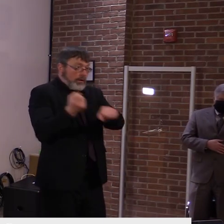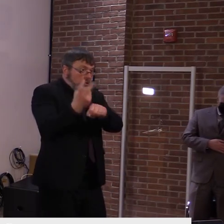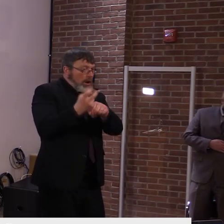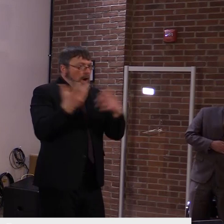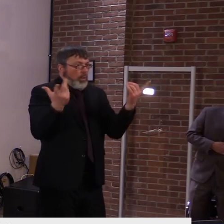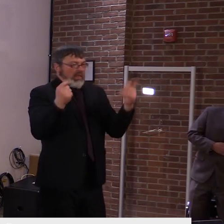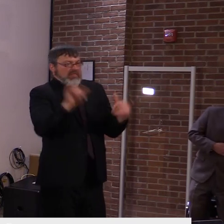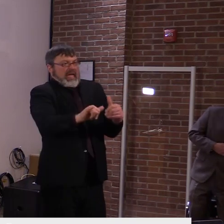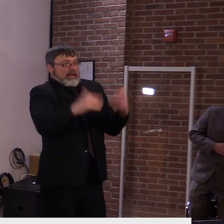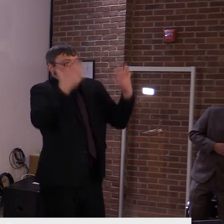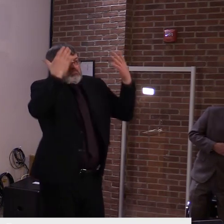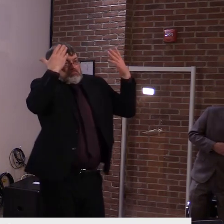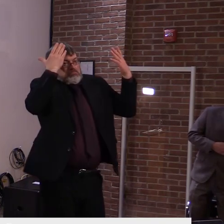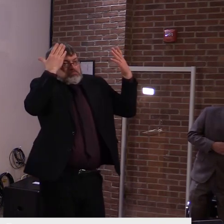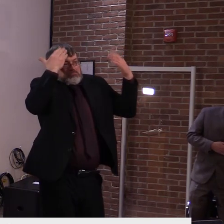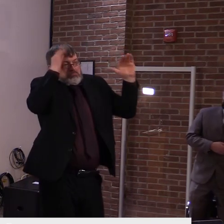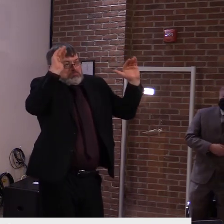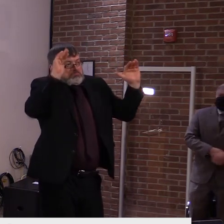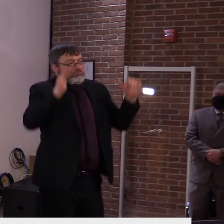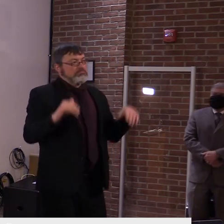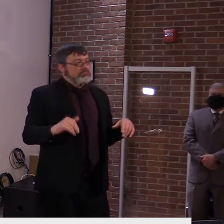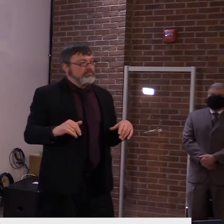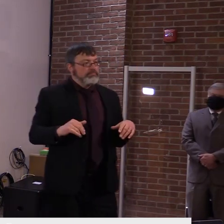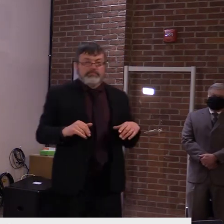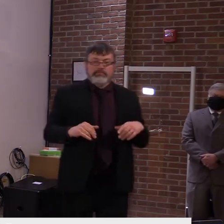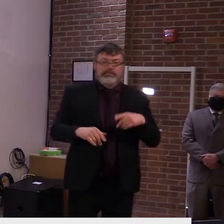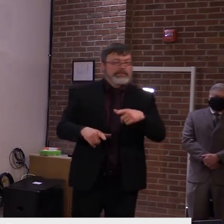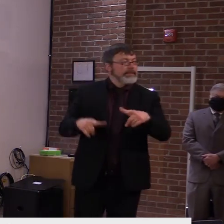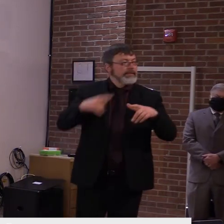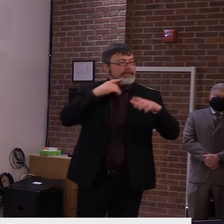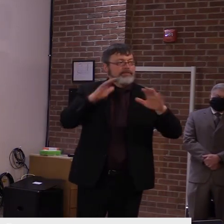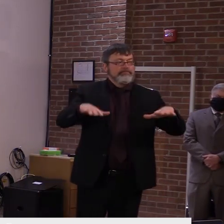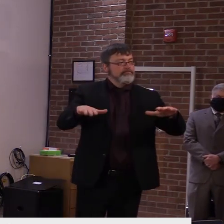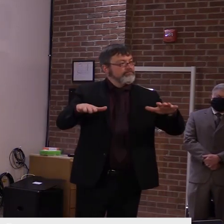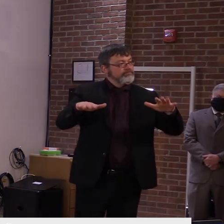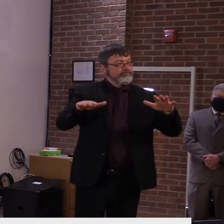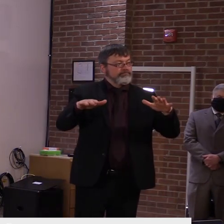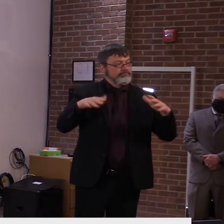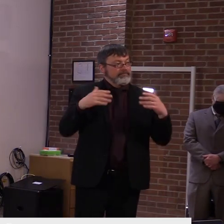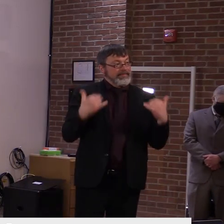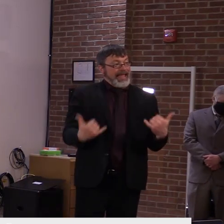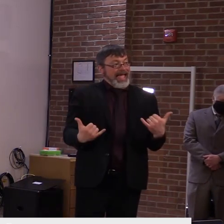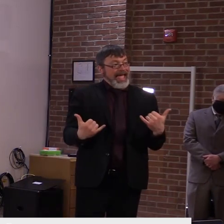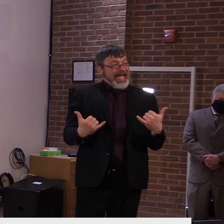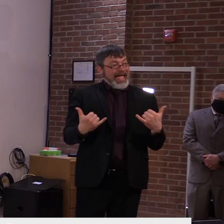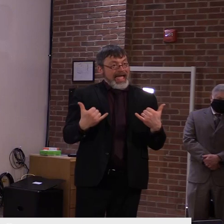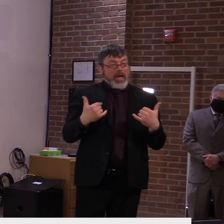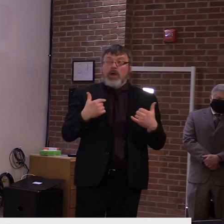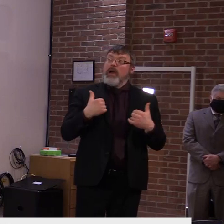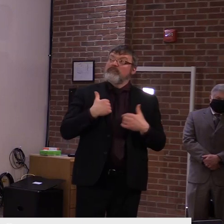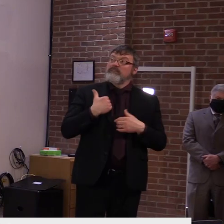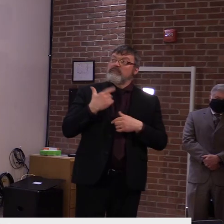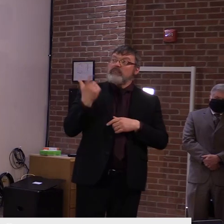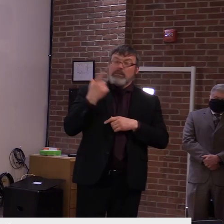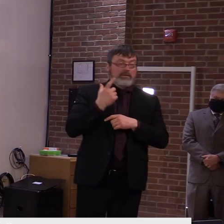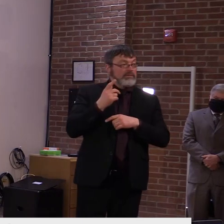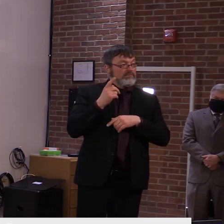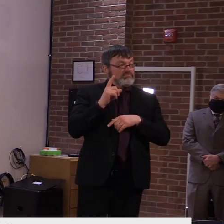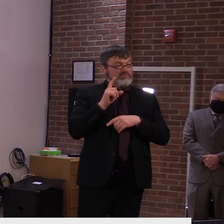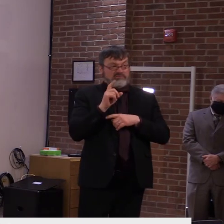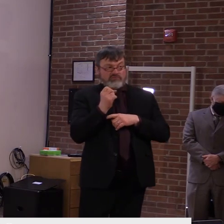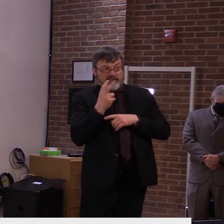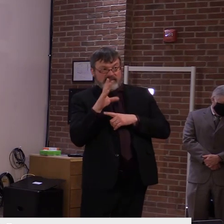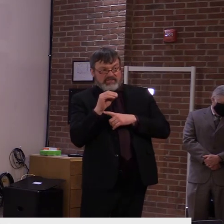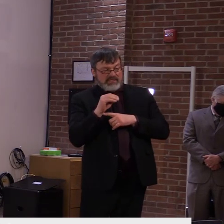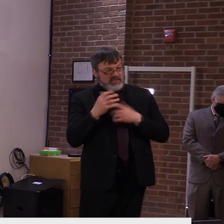All right. Another time check. It's 10 of 1, and we still have 8 left in the queue. Greg Bennington Banner.